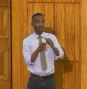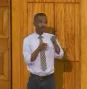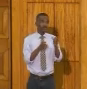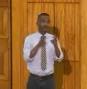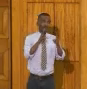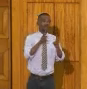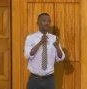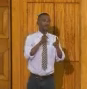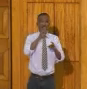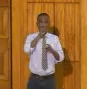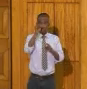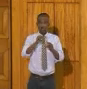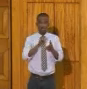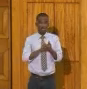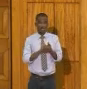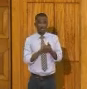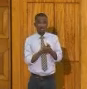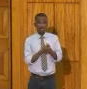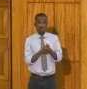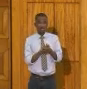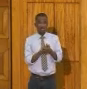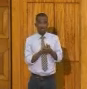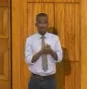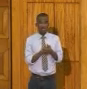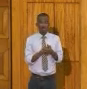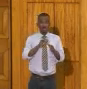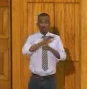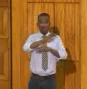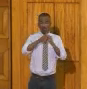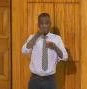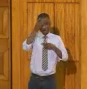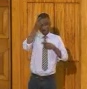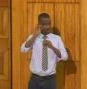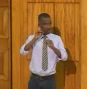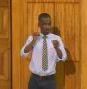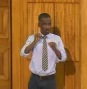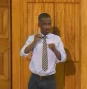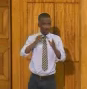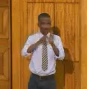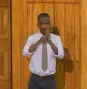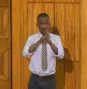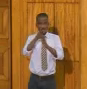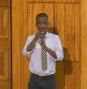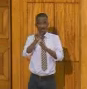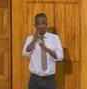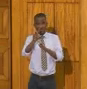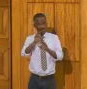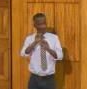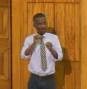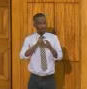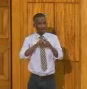is to also ensure that not for only HIV, because their cost is going to